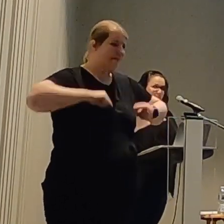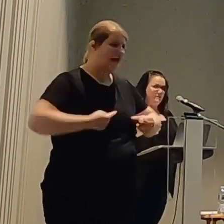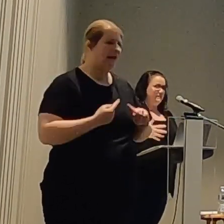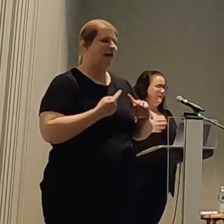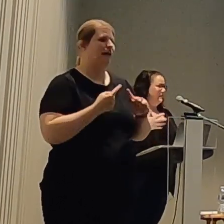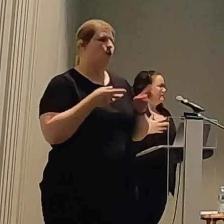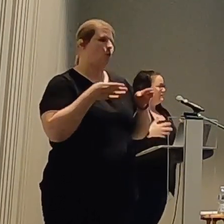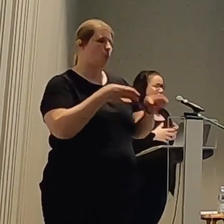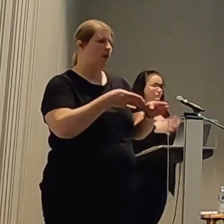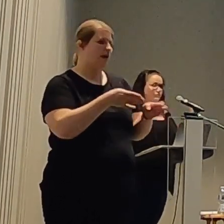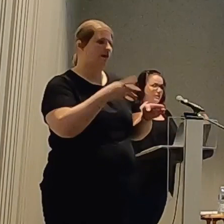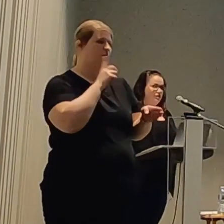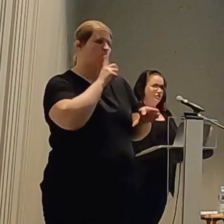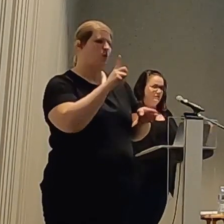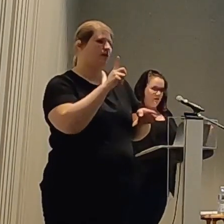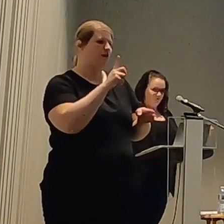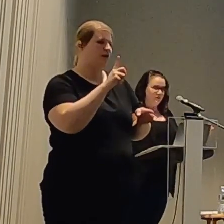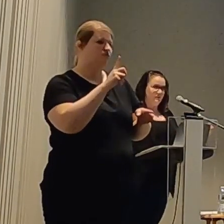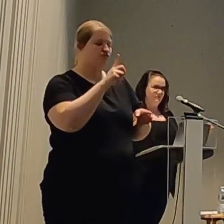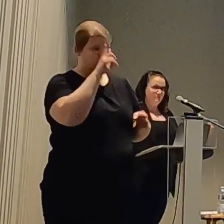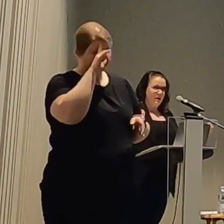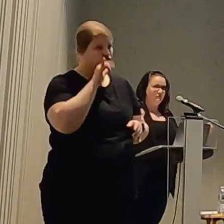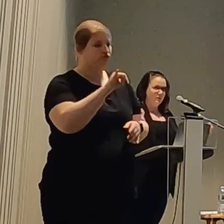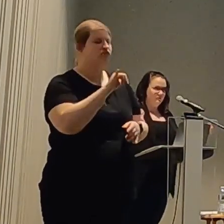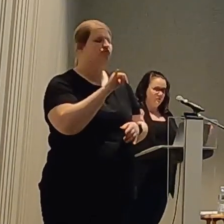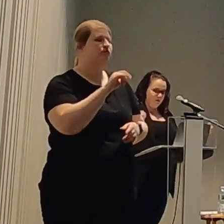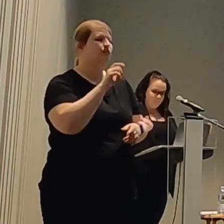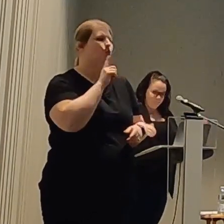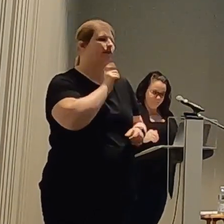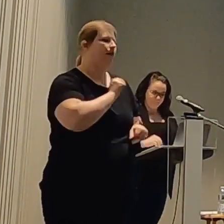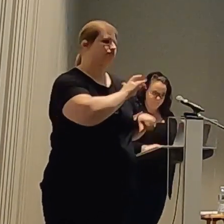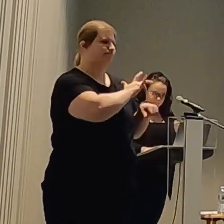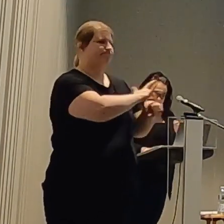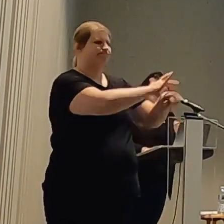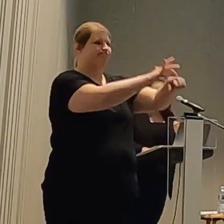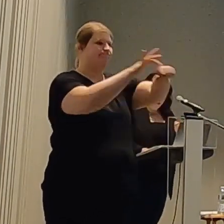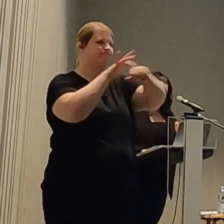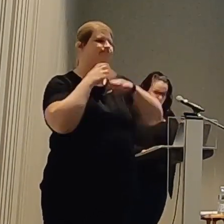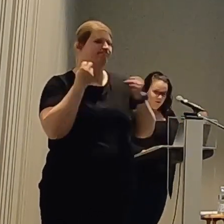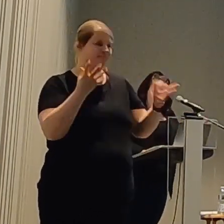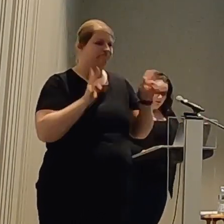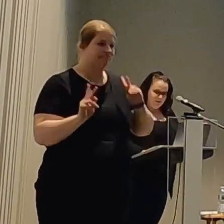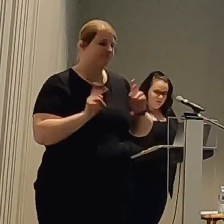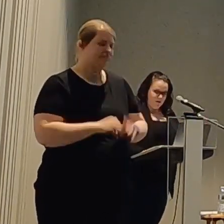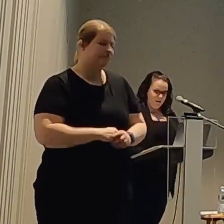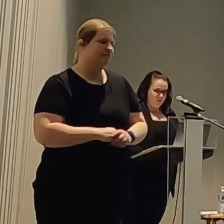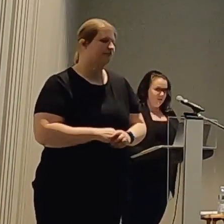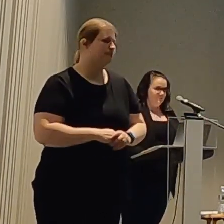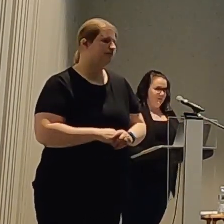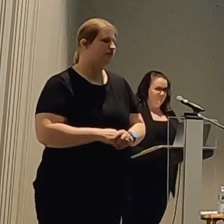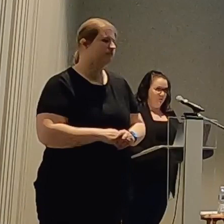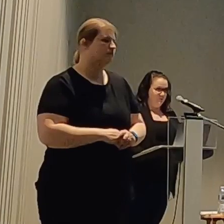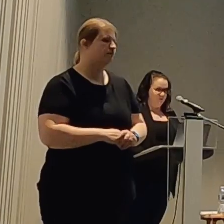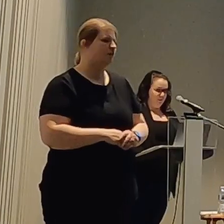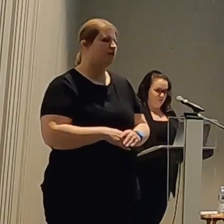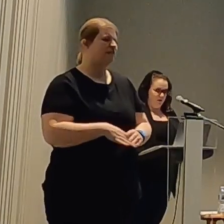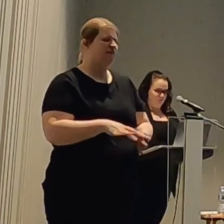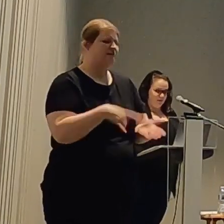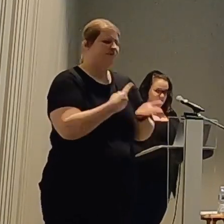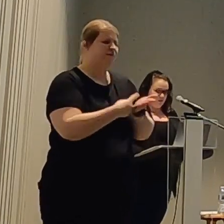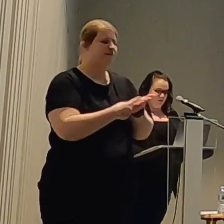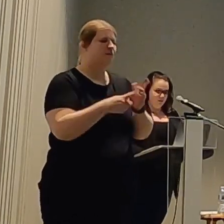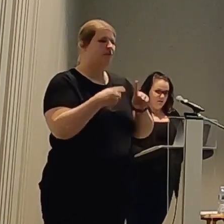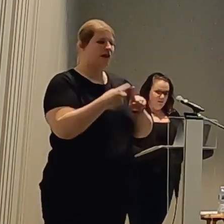be timeless and kind of reach every viewer. So let's talk a little bit about the